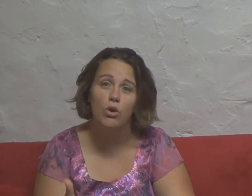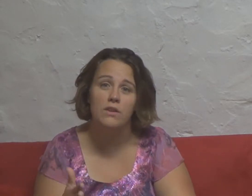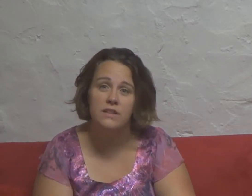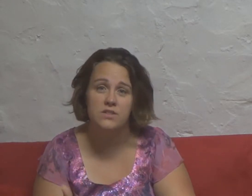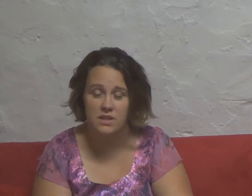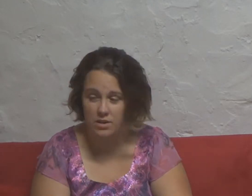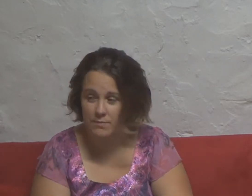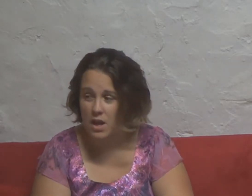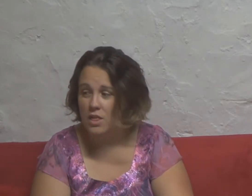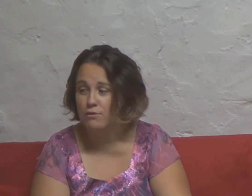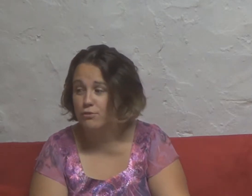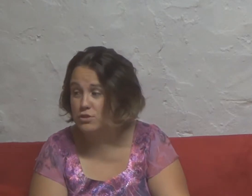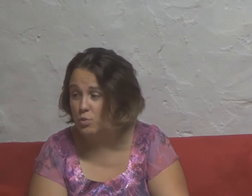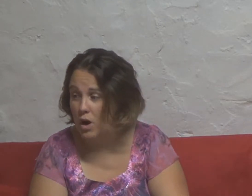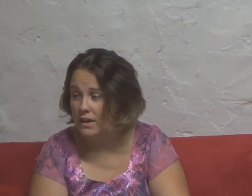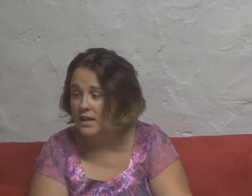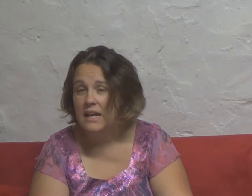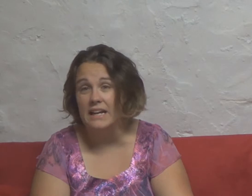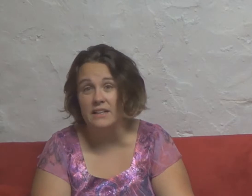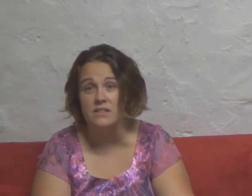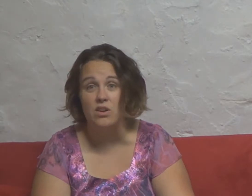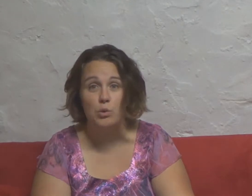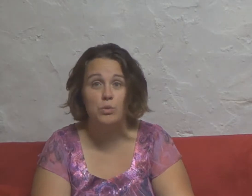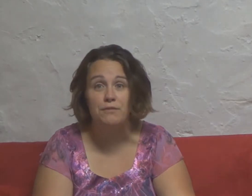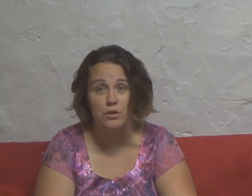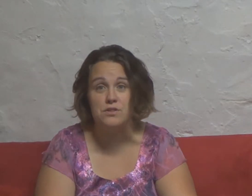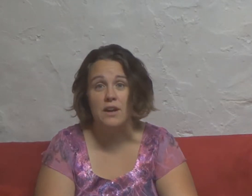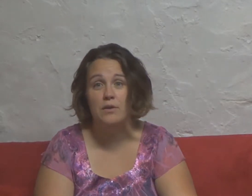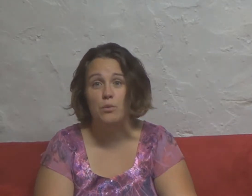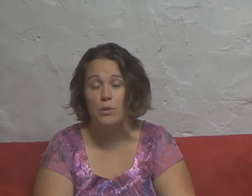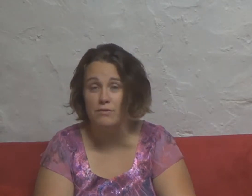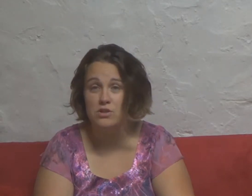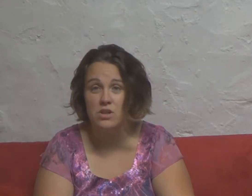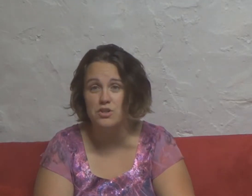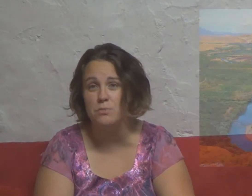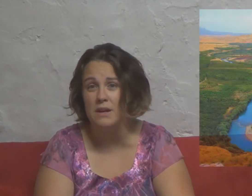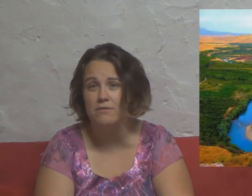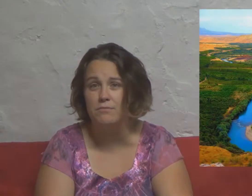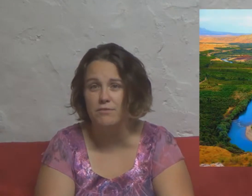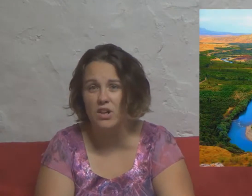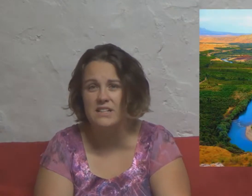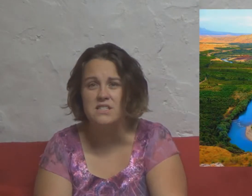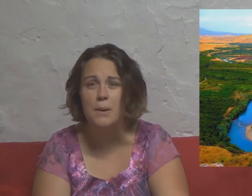for this year. The first one is rivers, and rivers should be a fairly